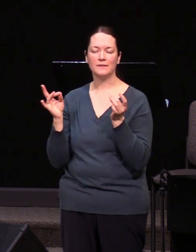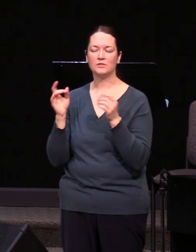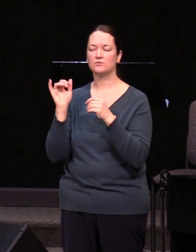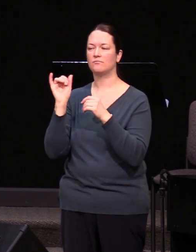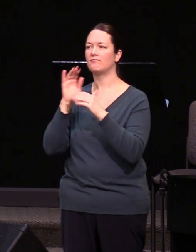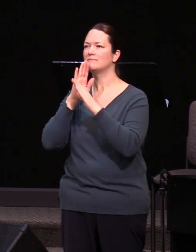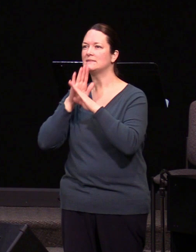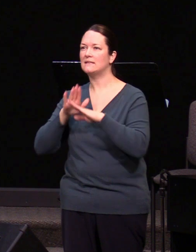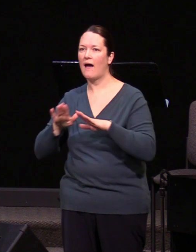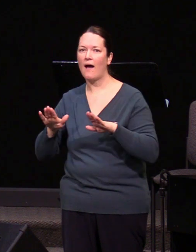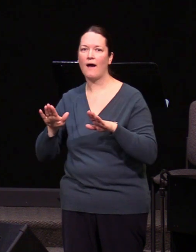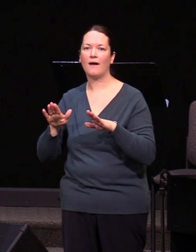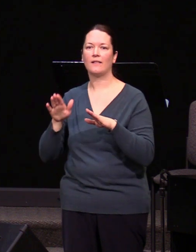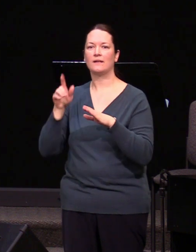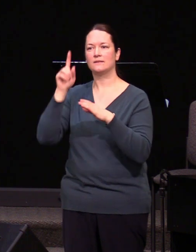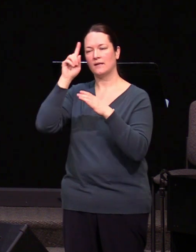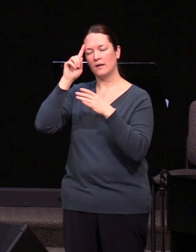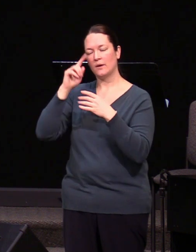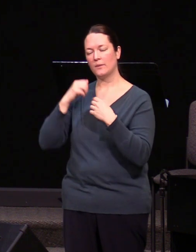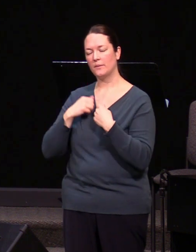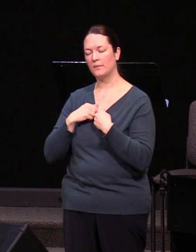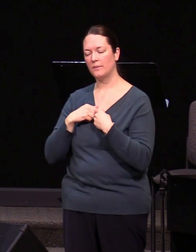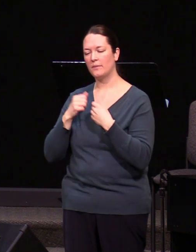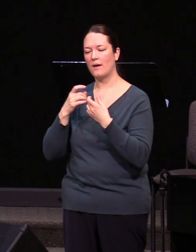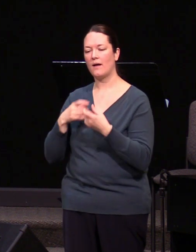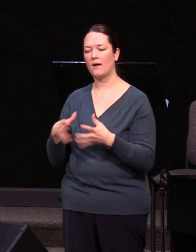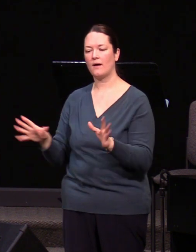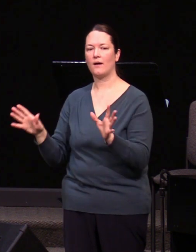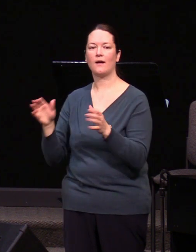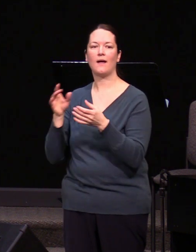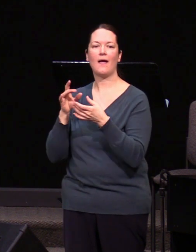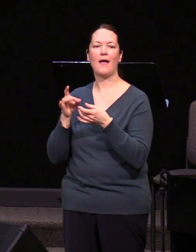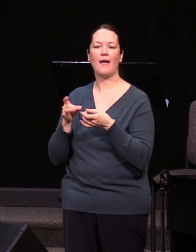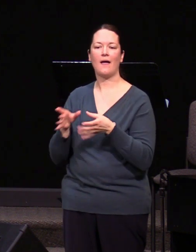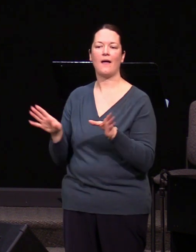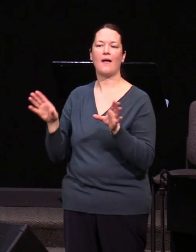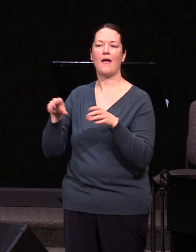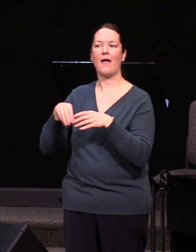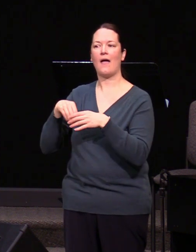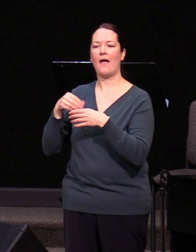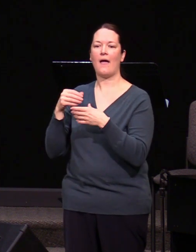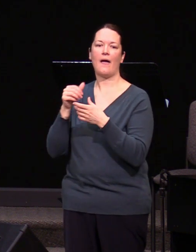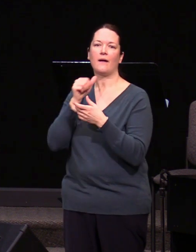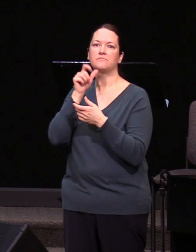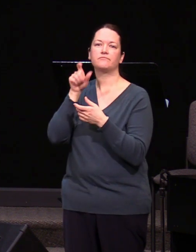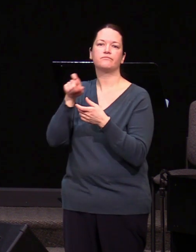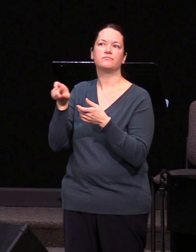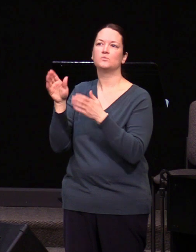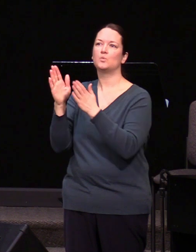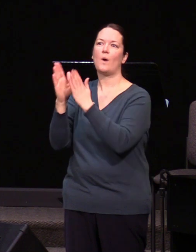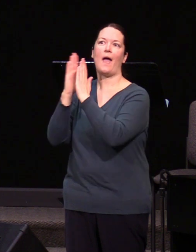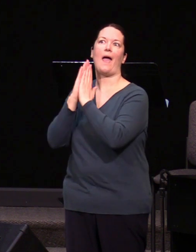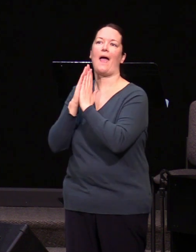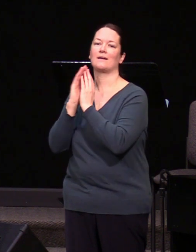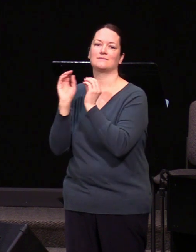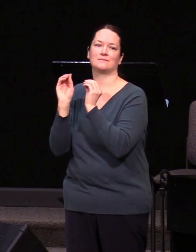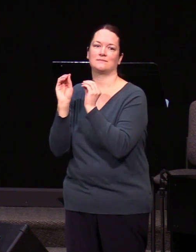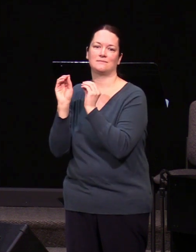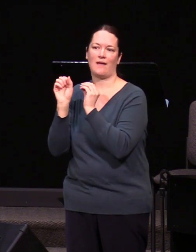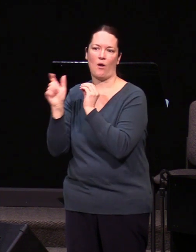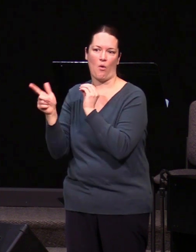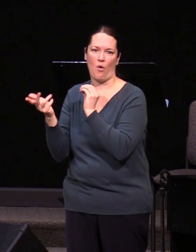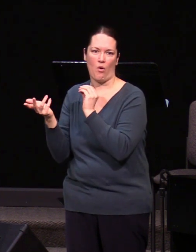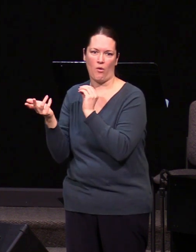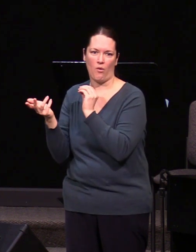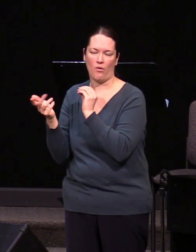silence, emptying oneself of the need to ask at all, learning